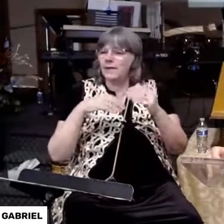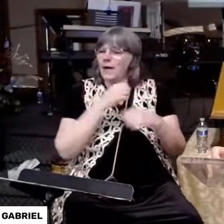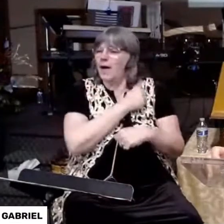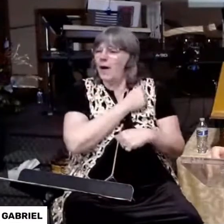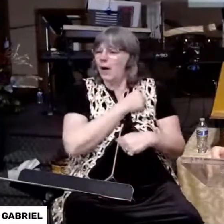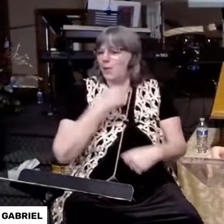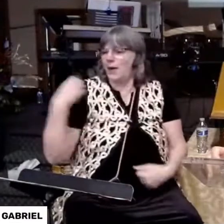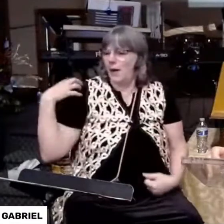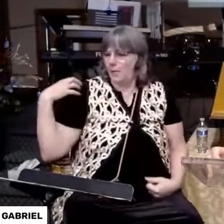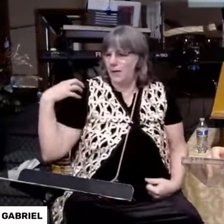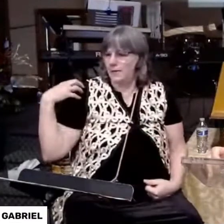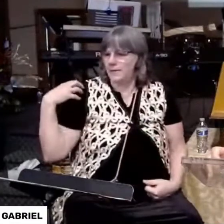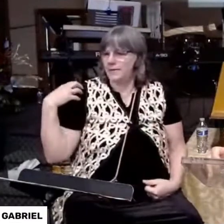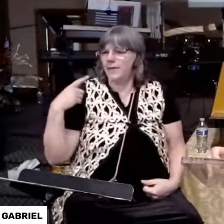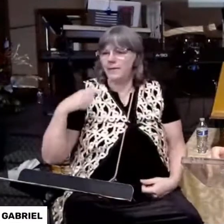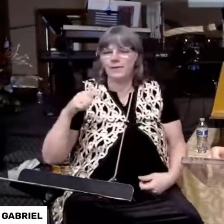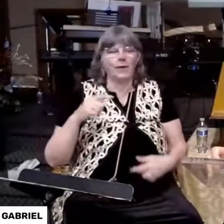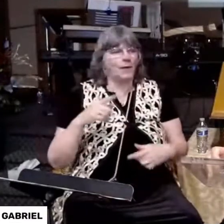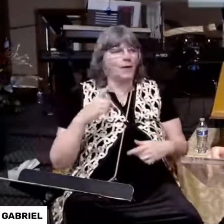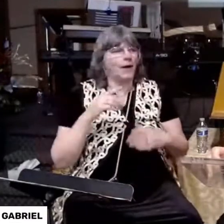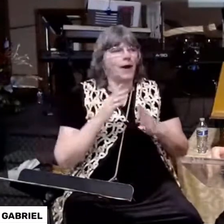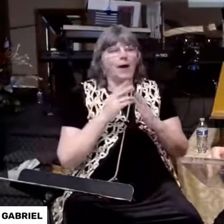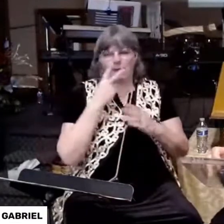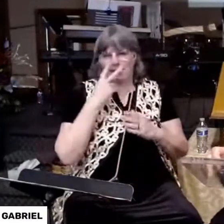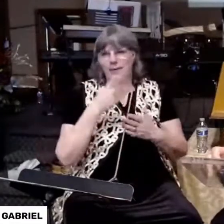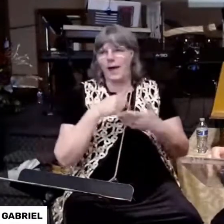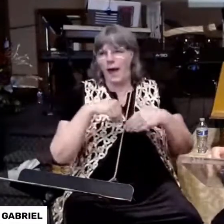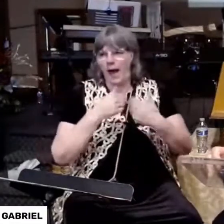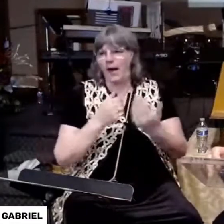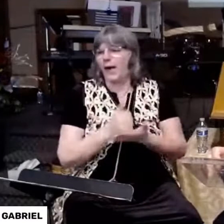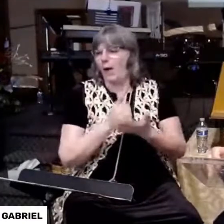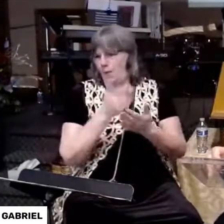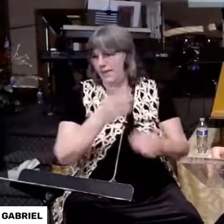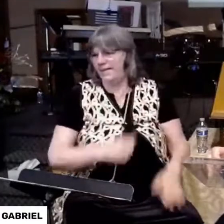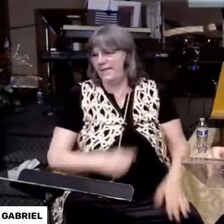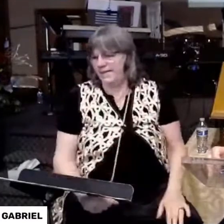we'll see what we can do." You know, mothers.